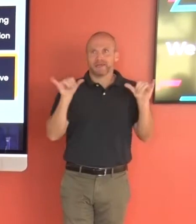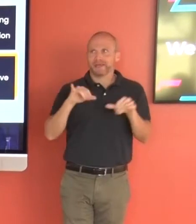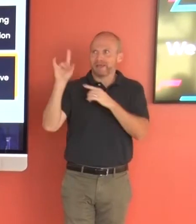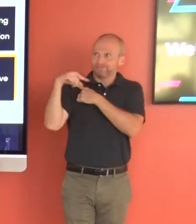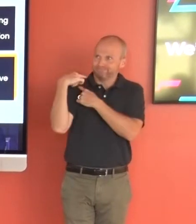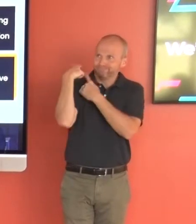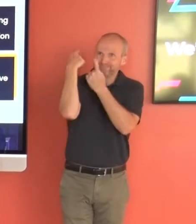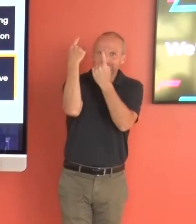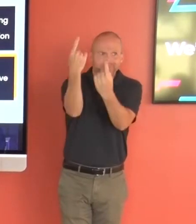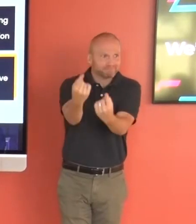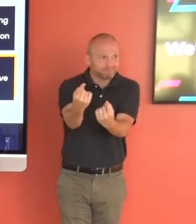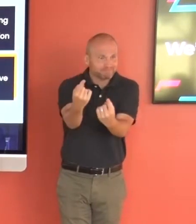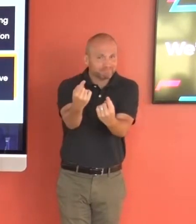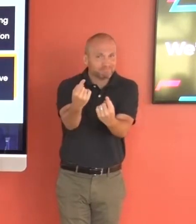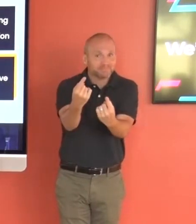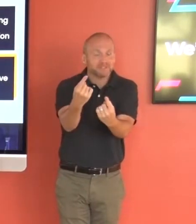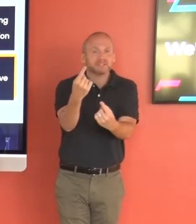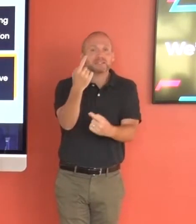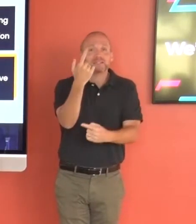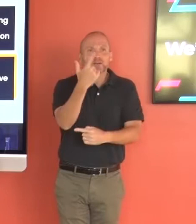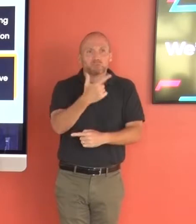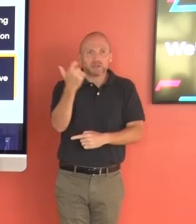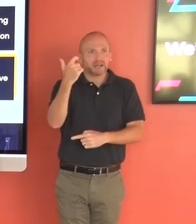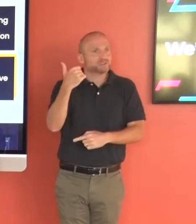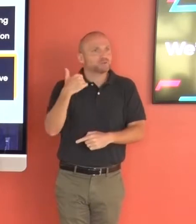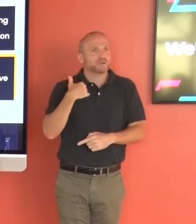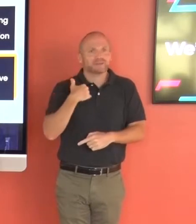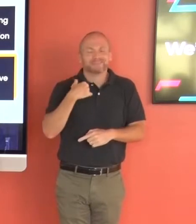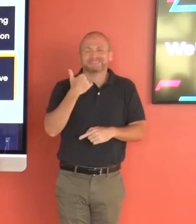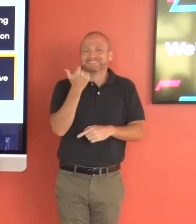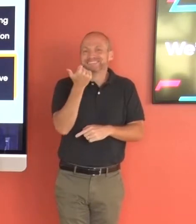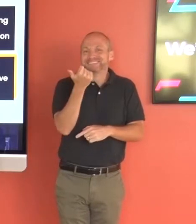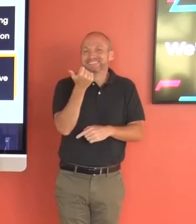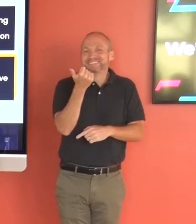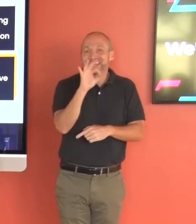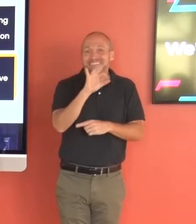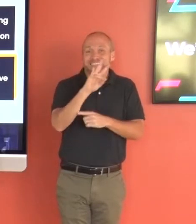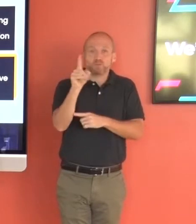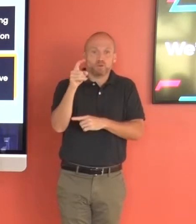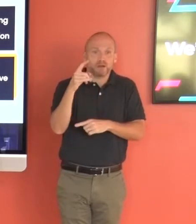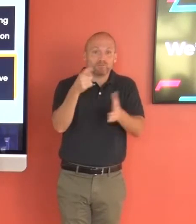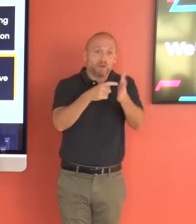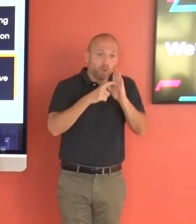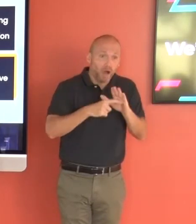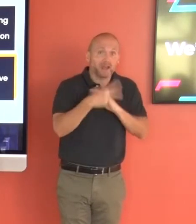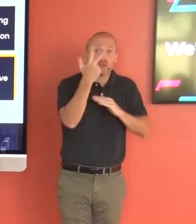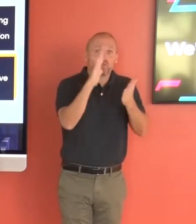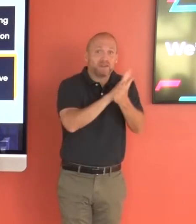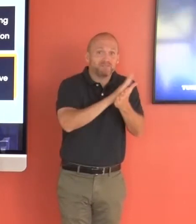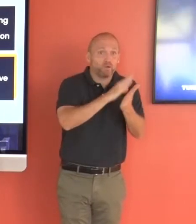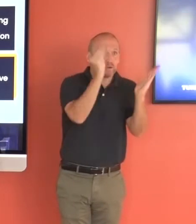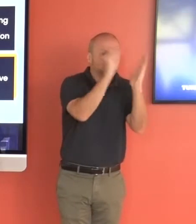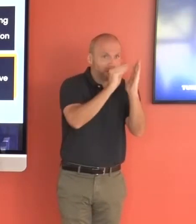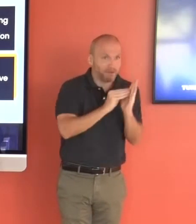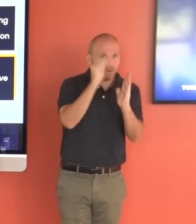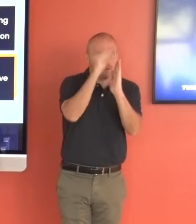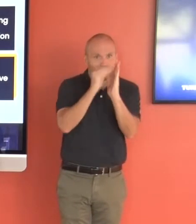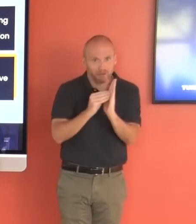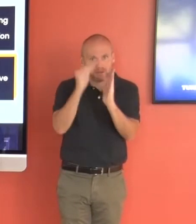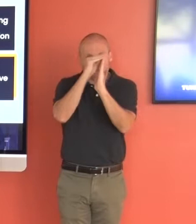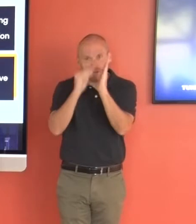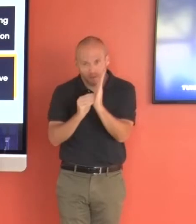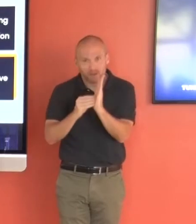way? Because we had a triplicate form in 1971, and now we've done the equivalent of a triplicate carbon